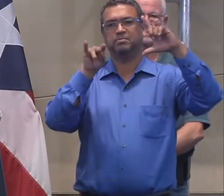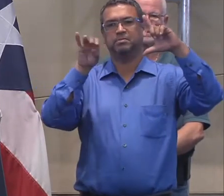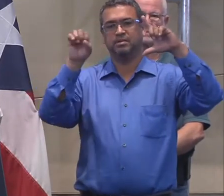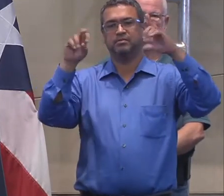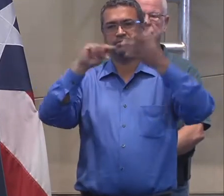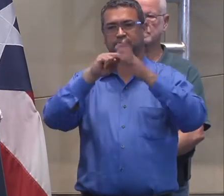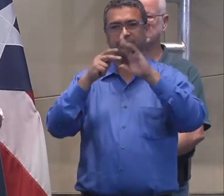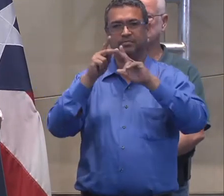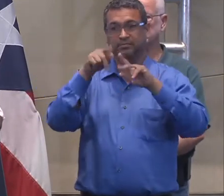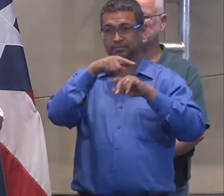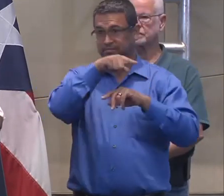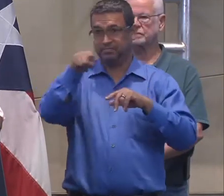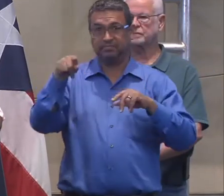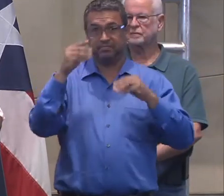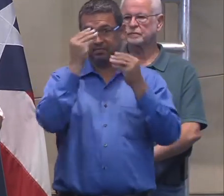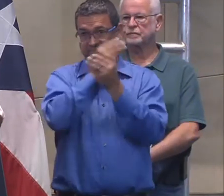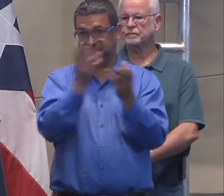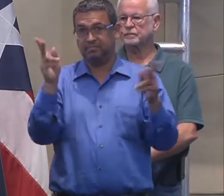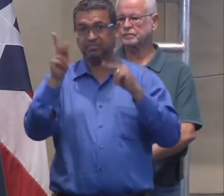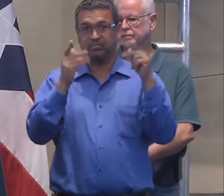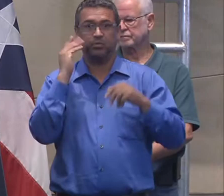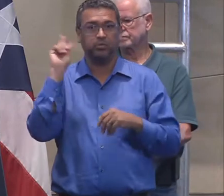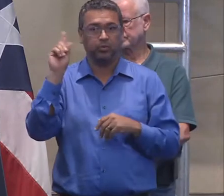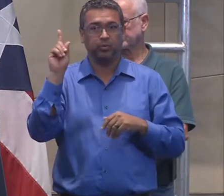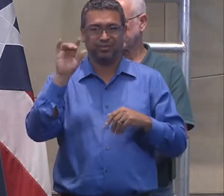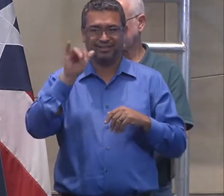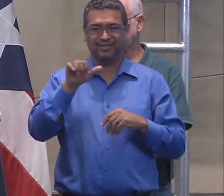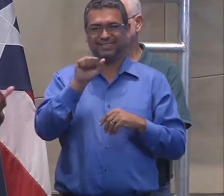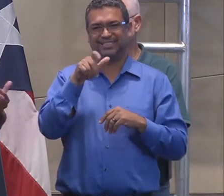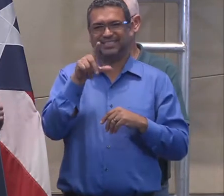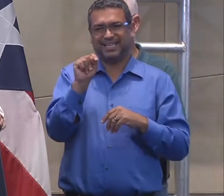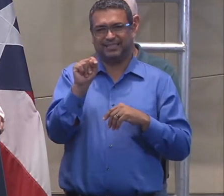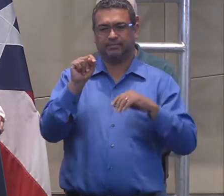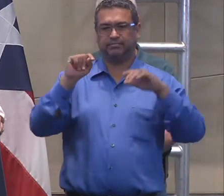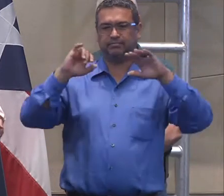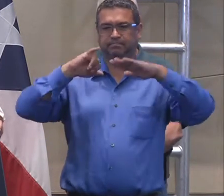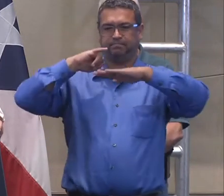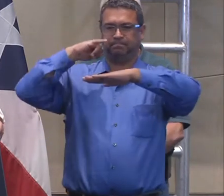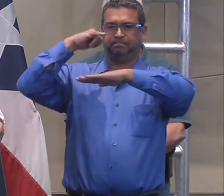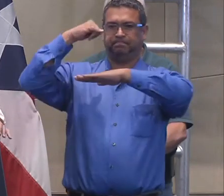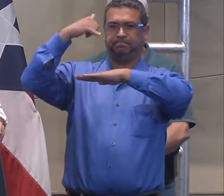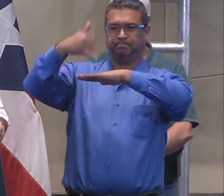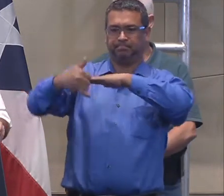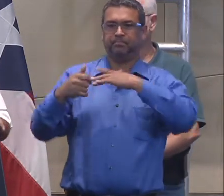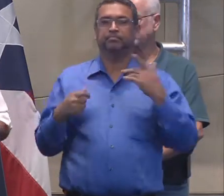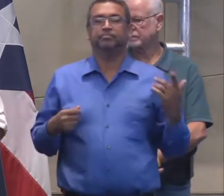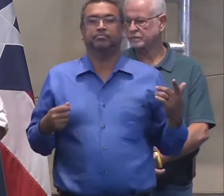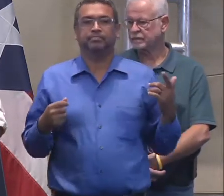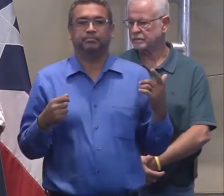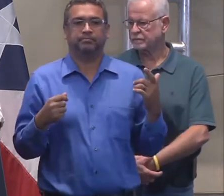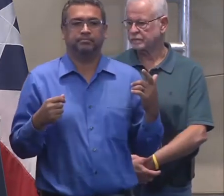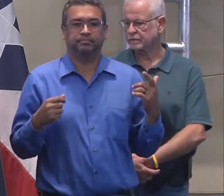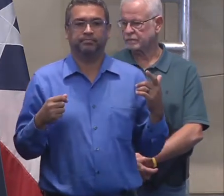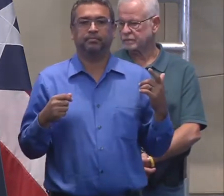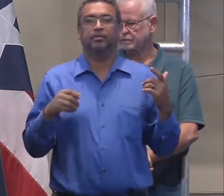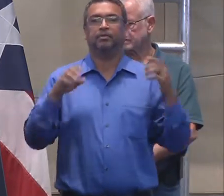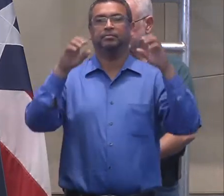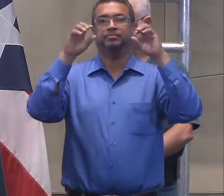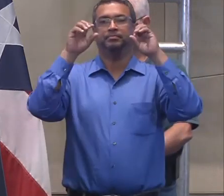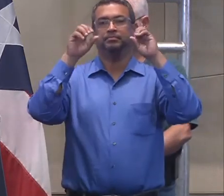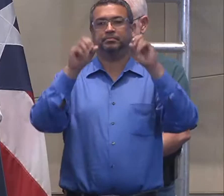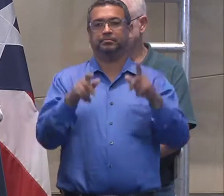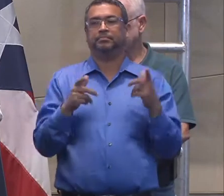with other people as well. I would like to make, to call upon